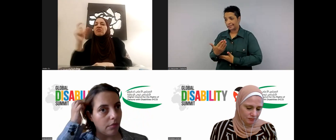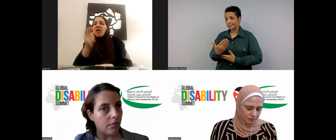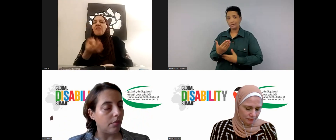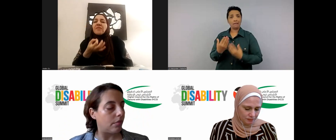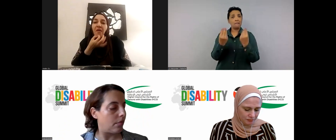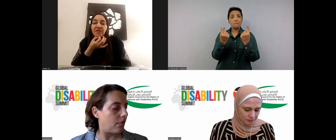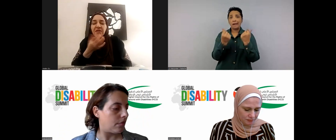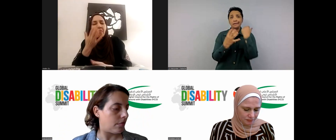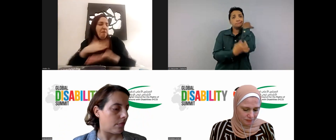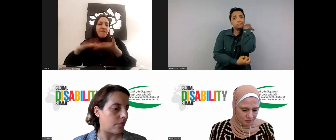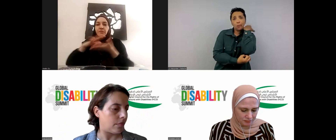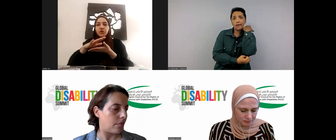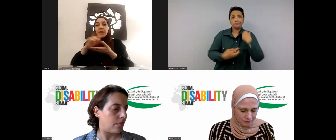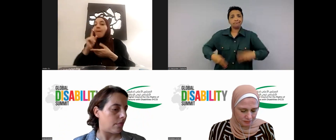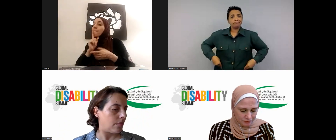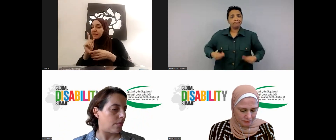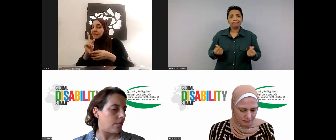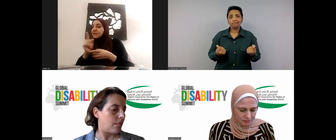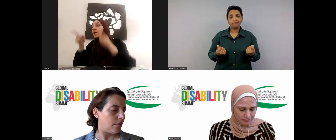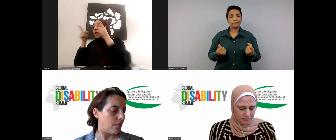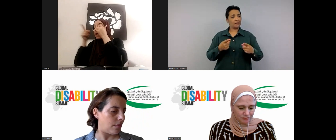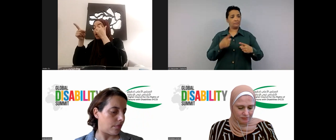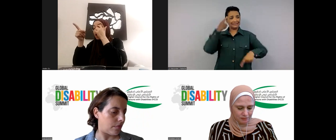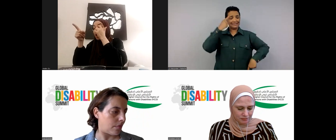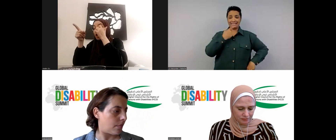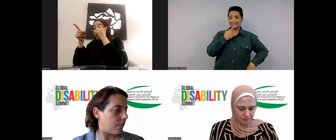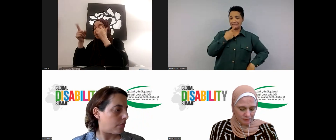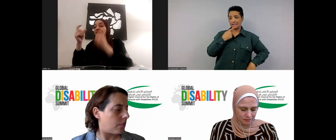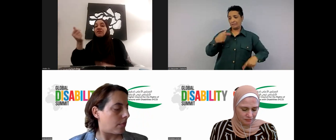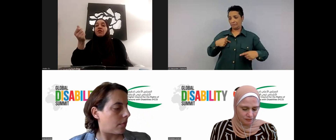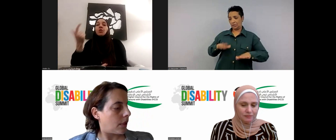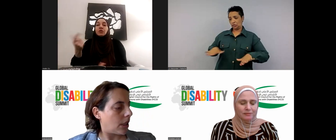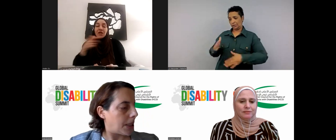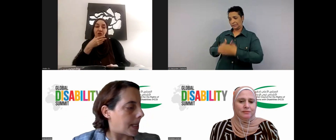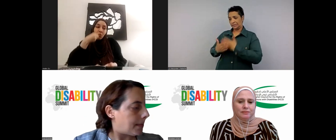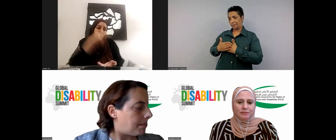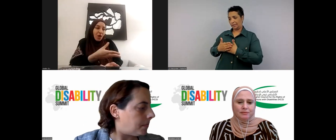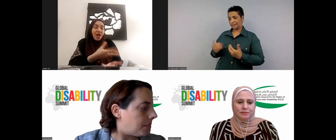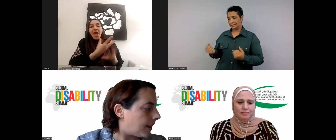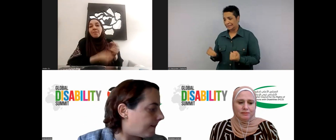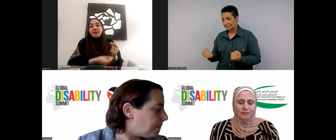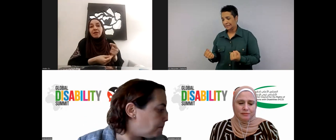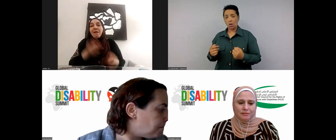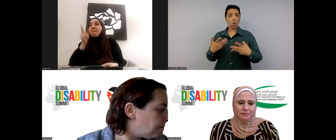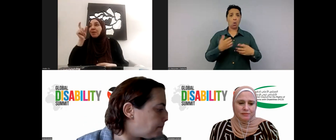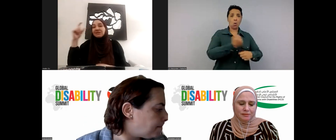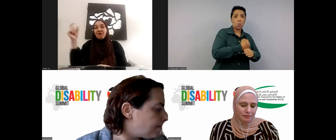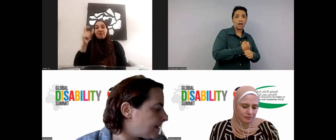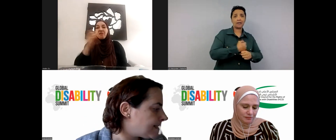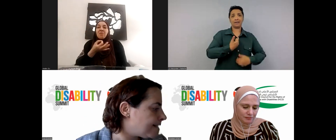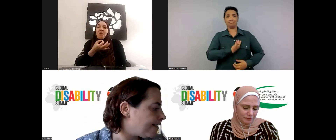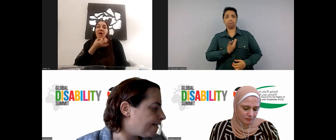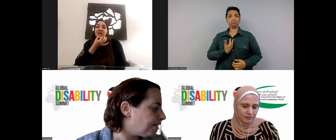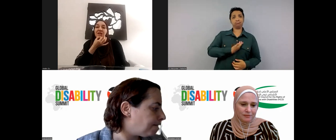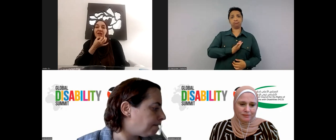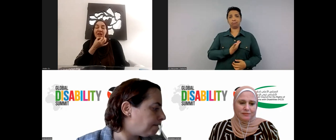their children with disabilities, or to abandon them and go out to earn the bread for